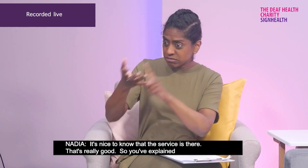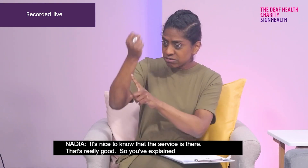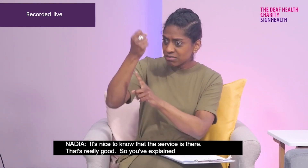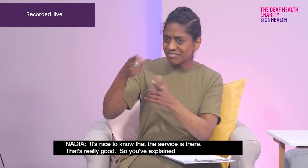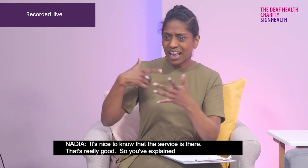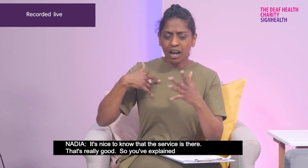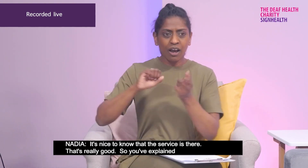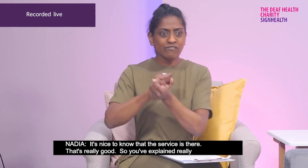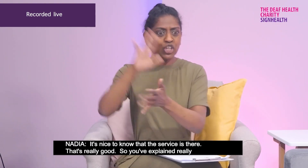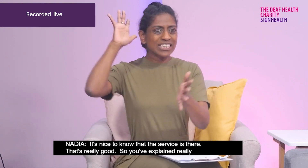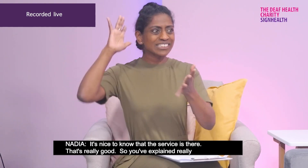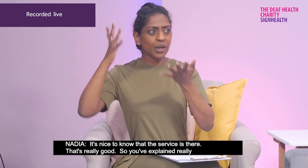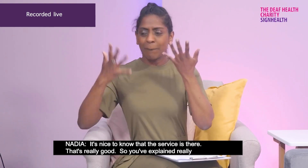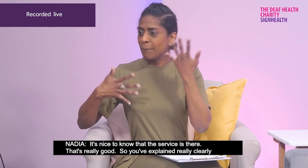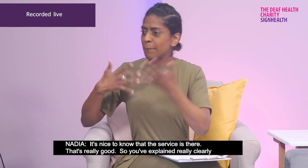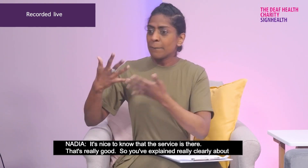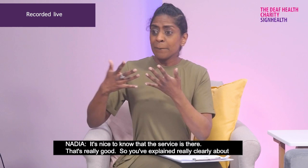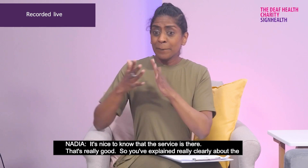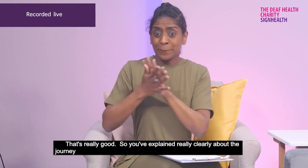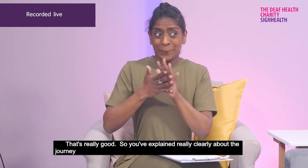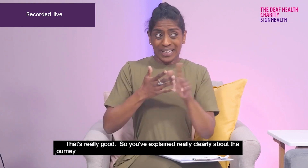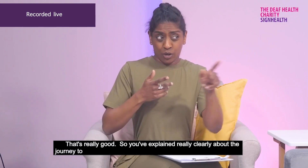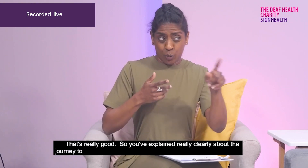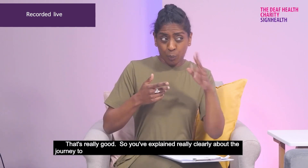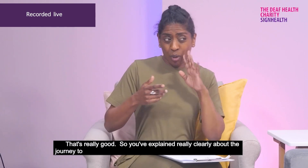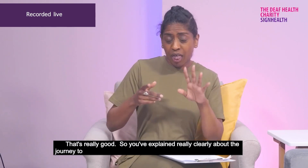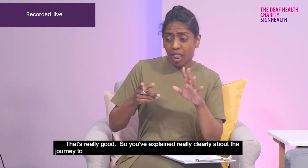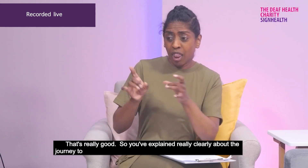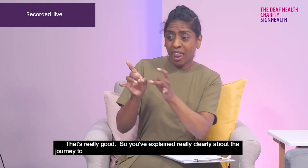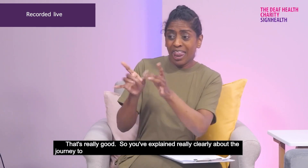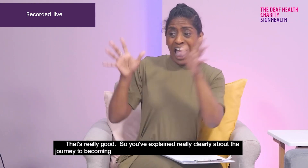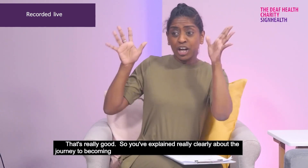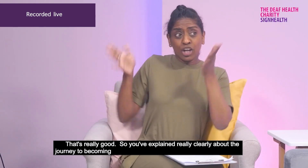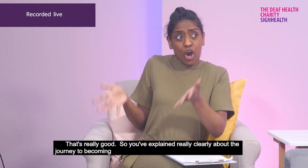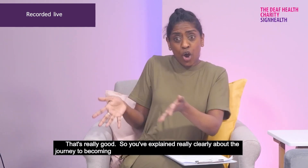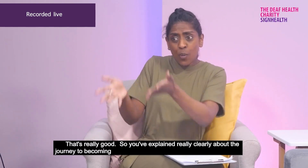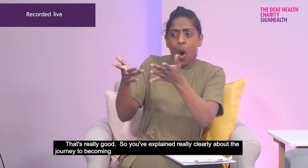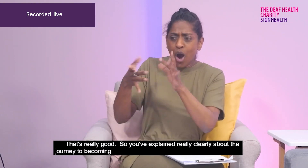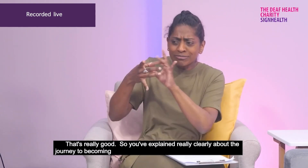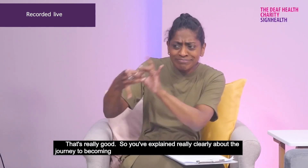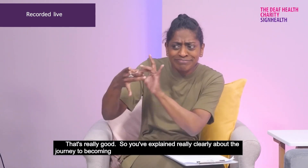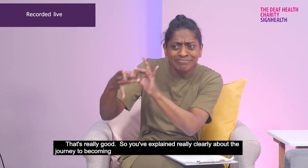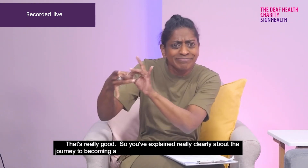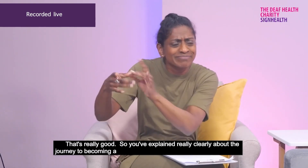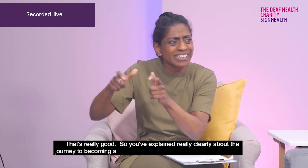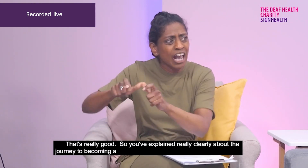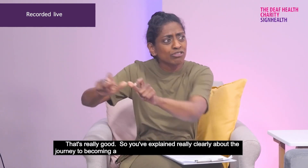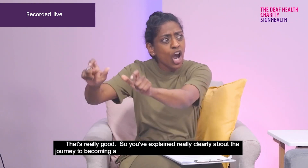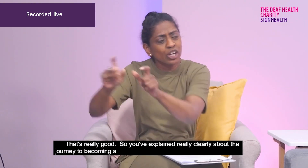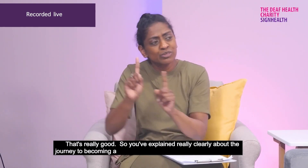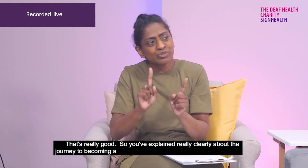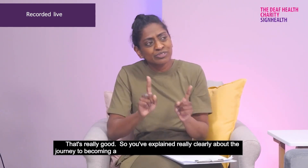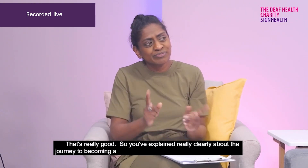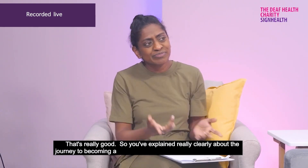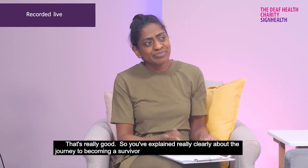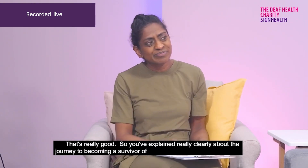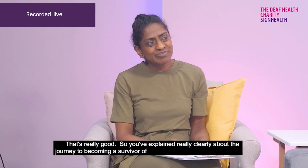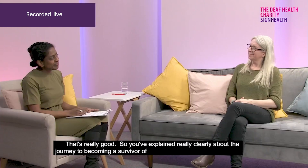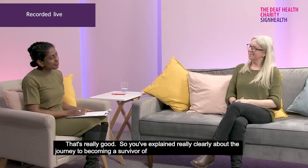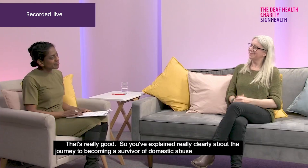So you've explained really clearly about the journey to becoming a survivor of domestic abuse. And like you say, people might feel that they're